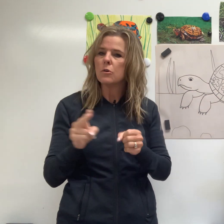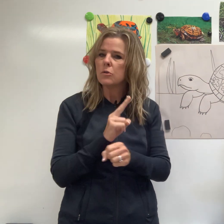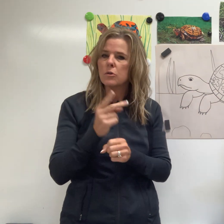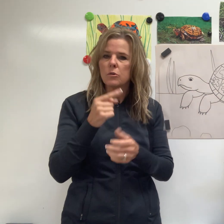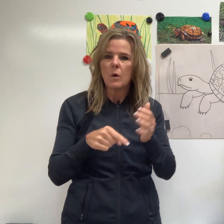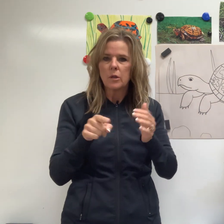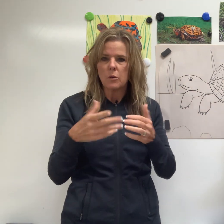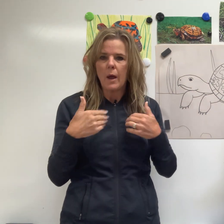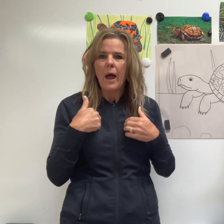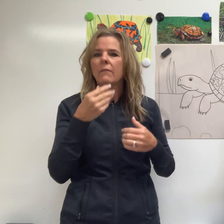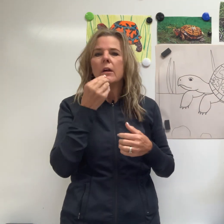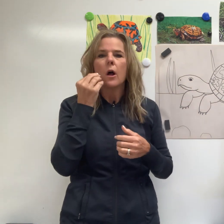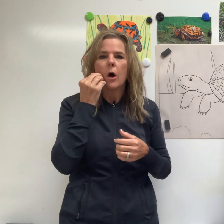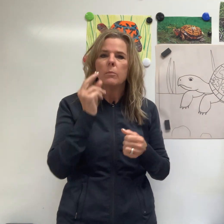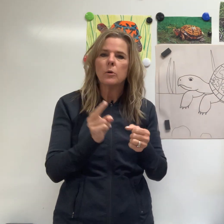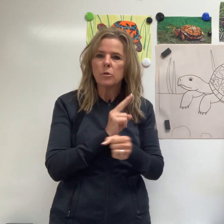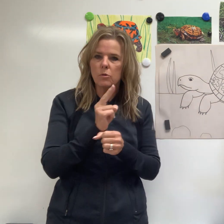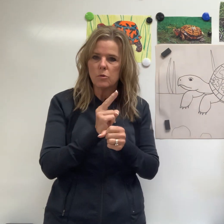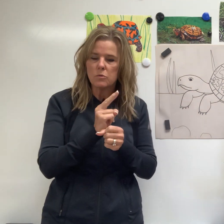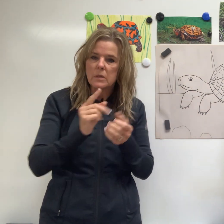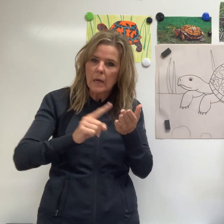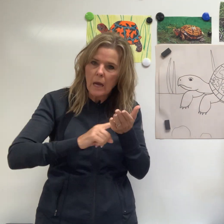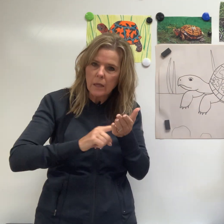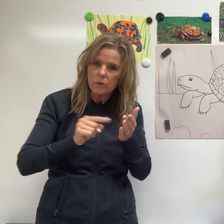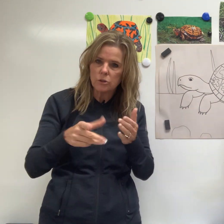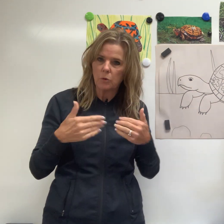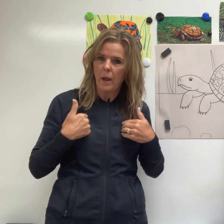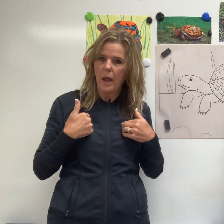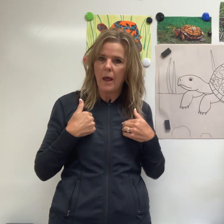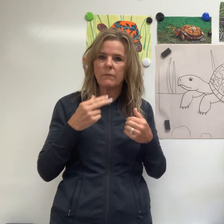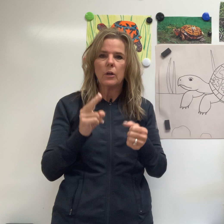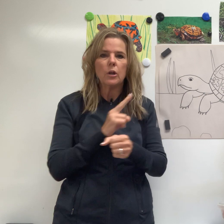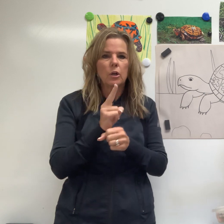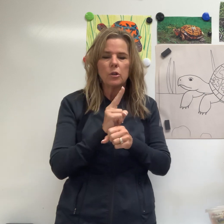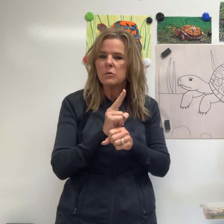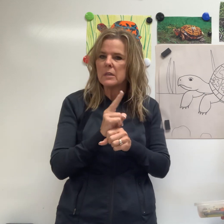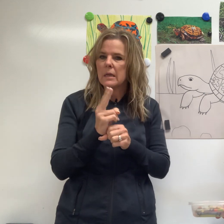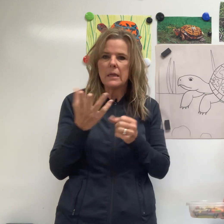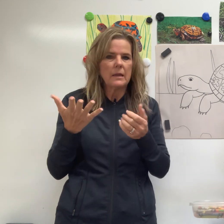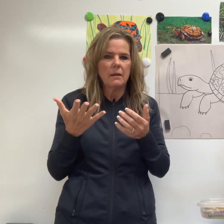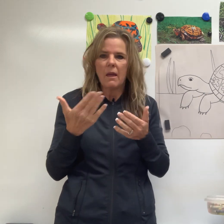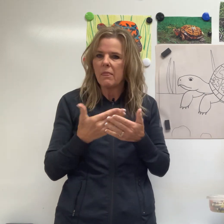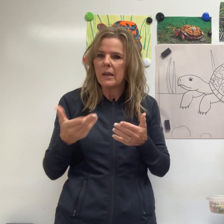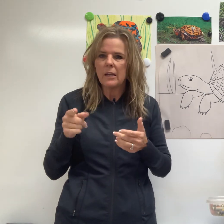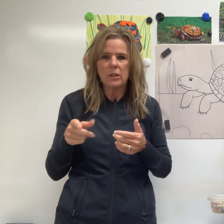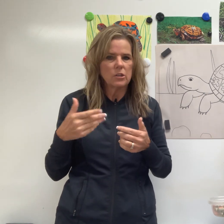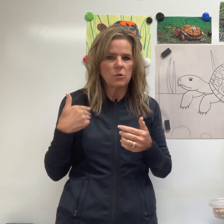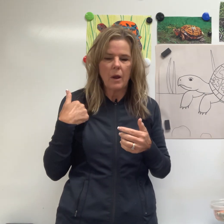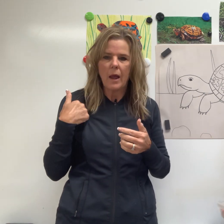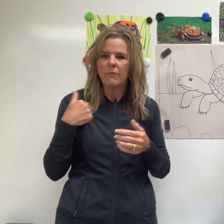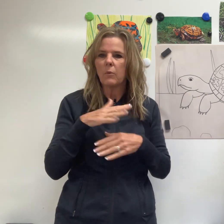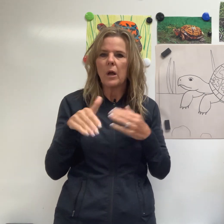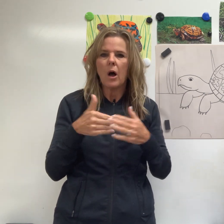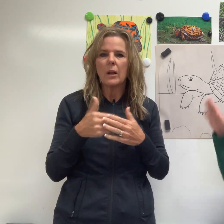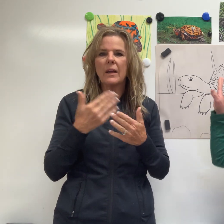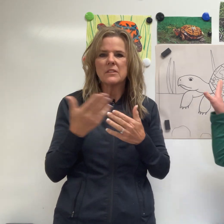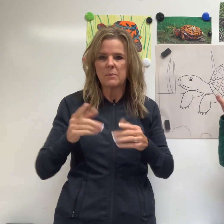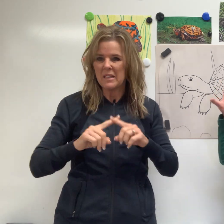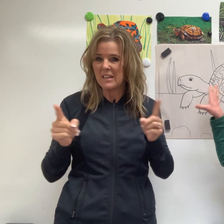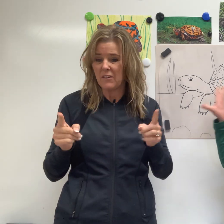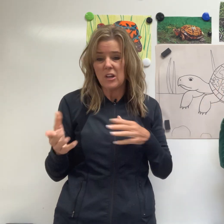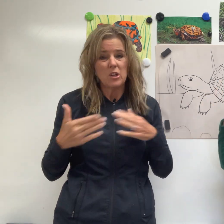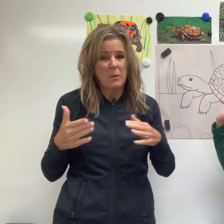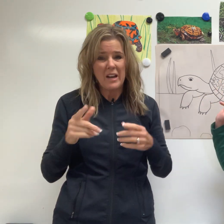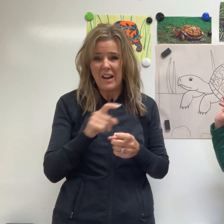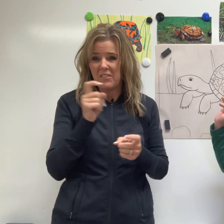you have at home. You use the colors that you have, you use any materials you have. I know we all have something different, so you might not have